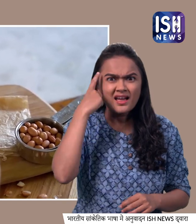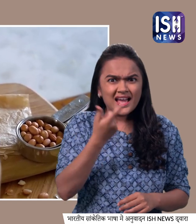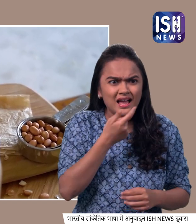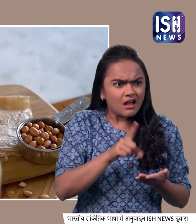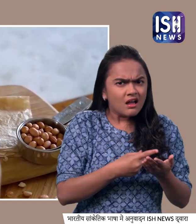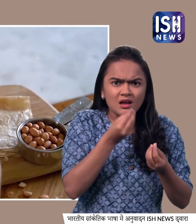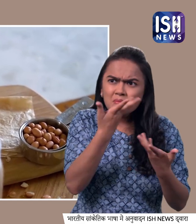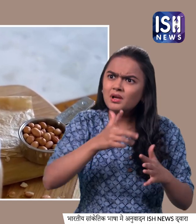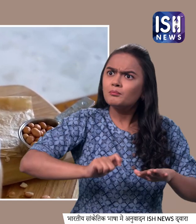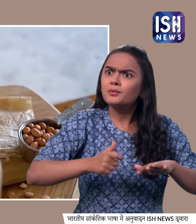butter?